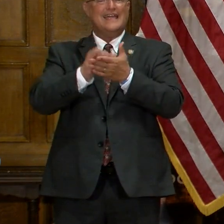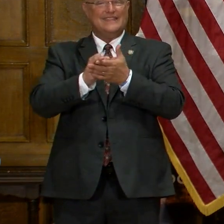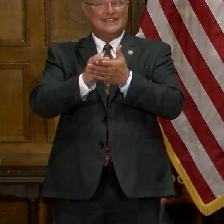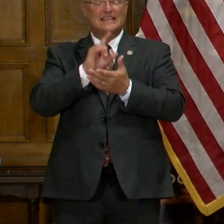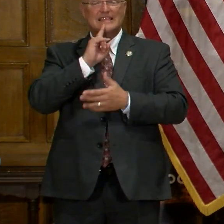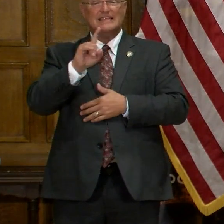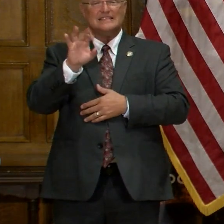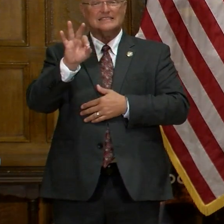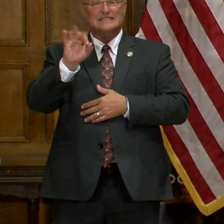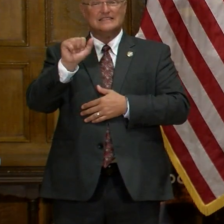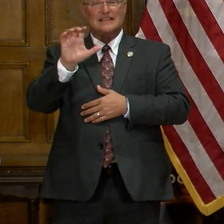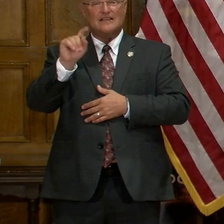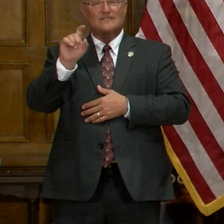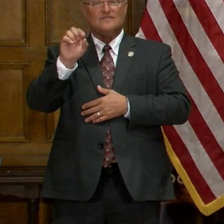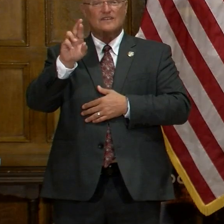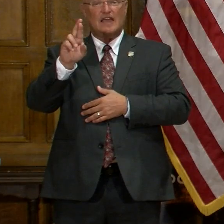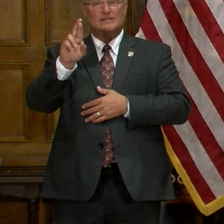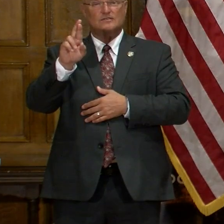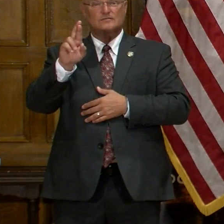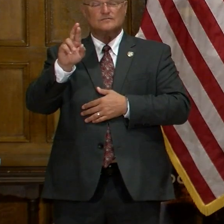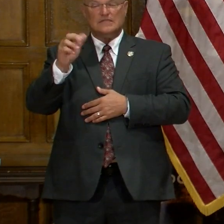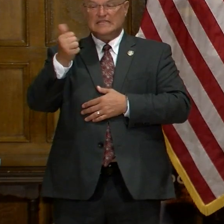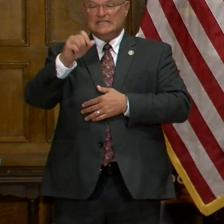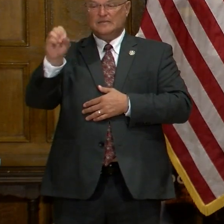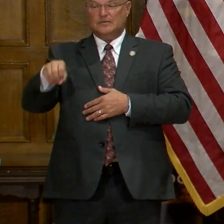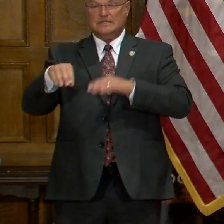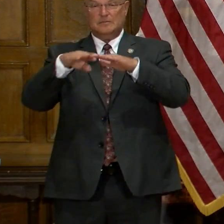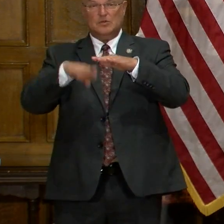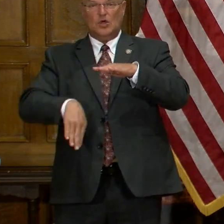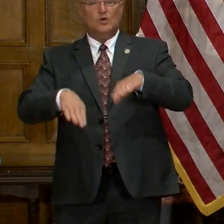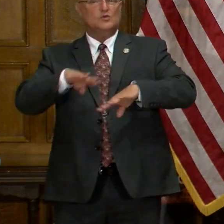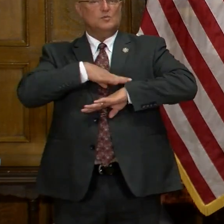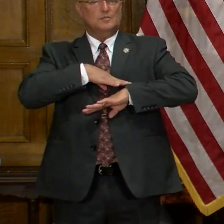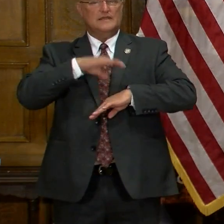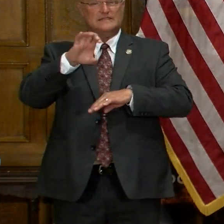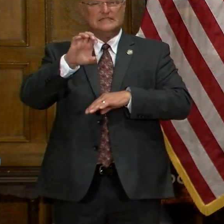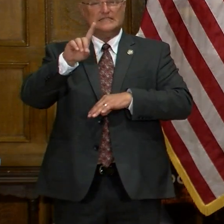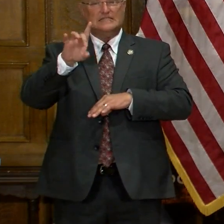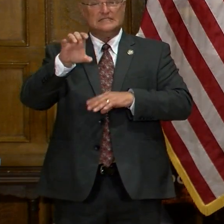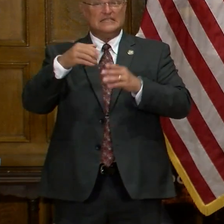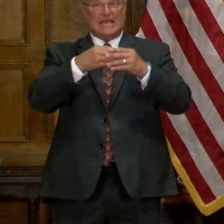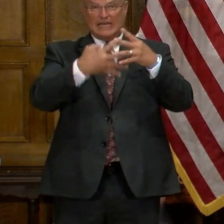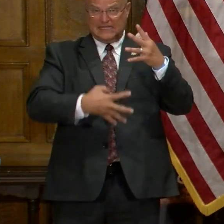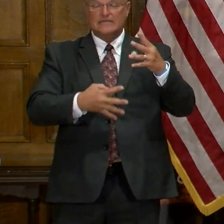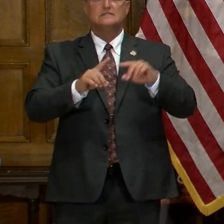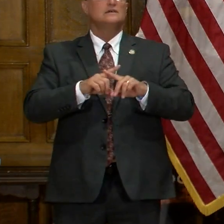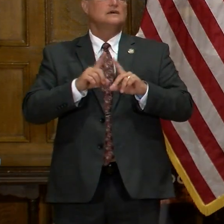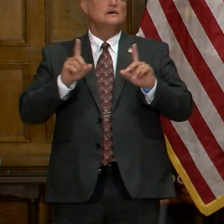factor. When you're below 10%, you've met the CDC guidelines, but